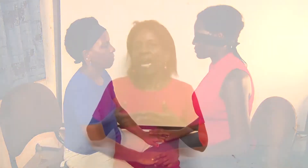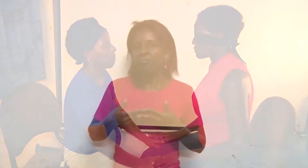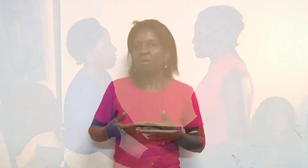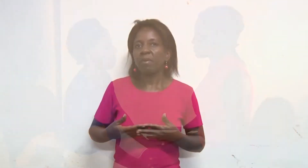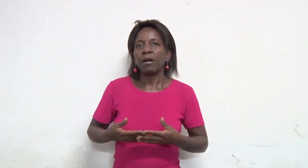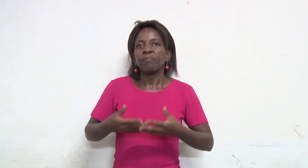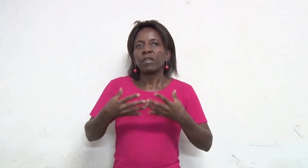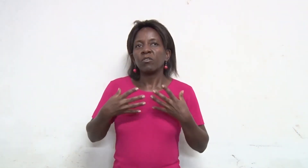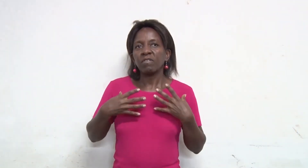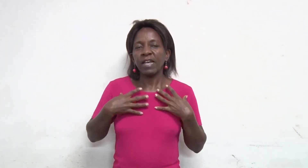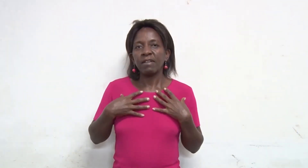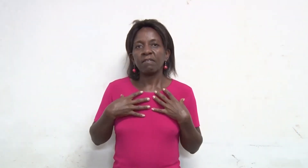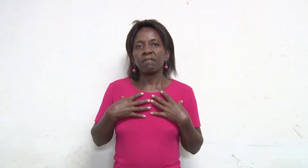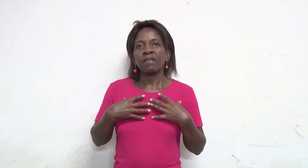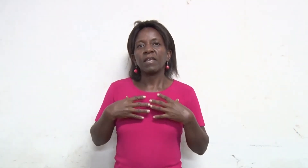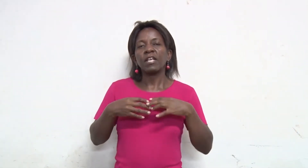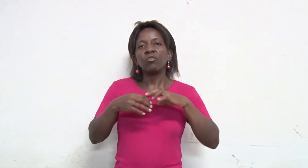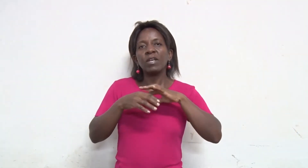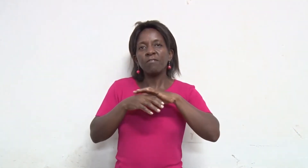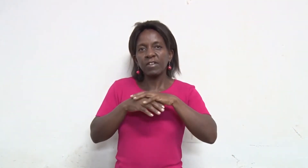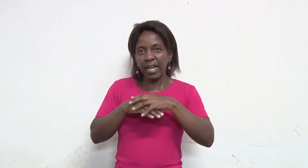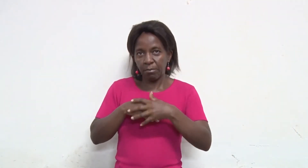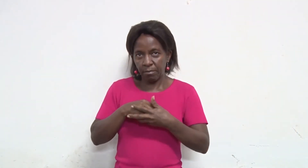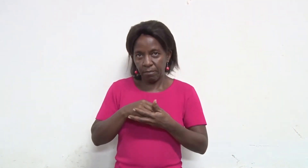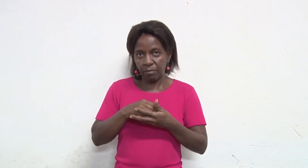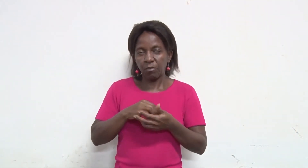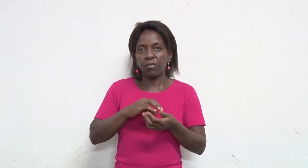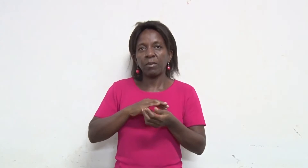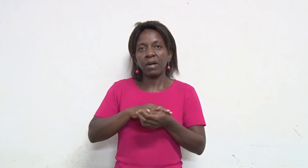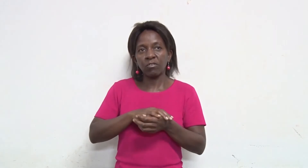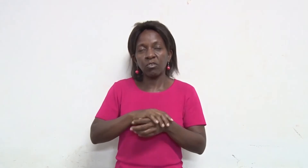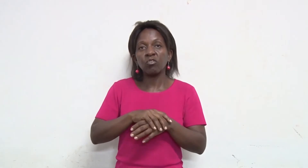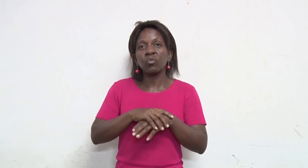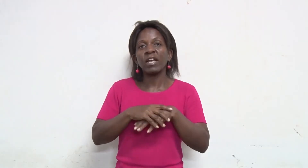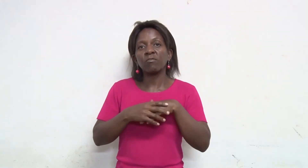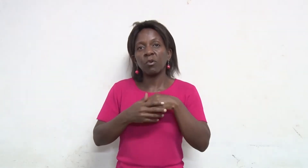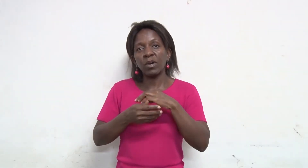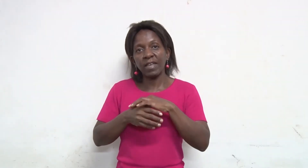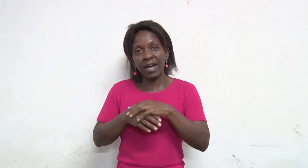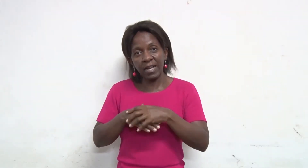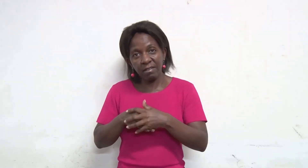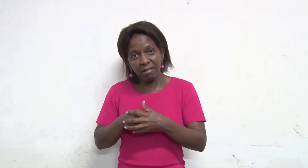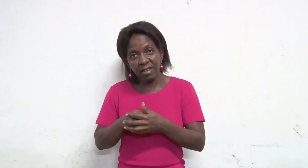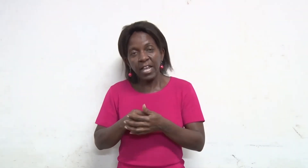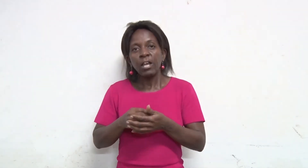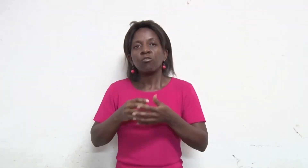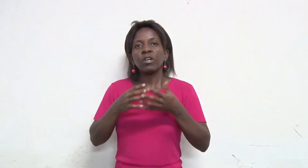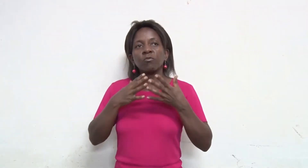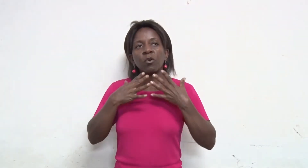And remember, those signs, you give time for the person to explore the hands, to explore